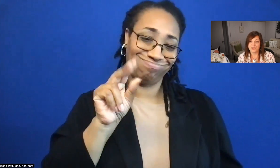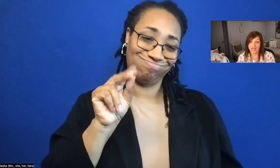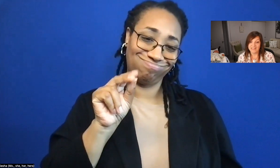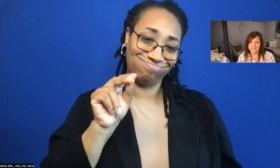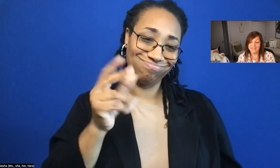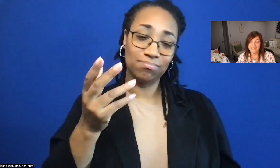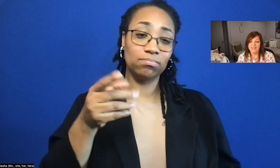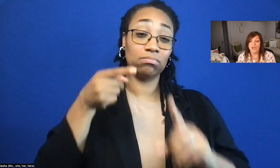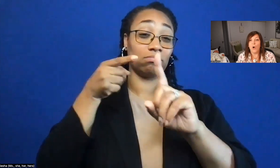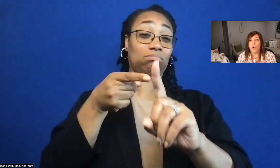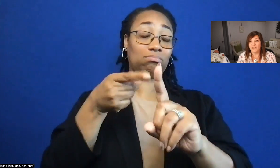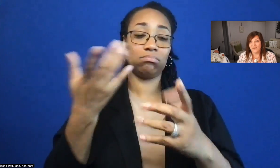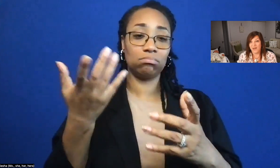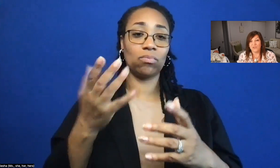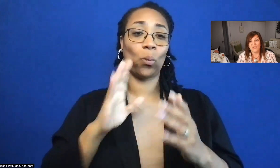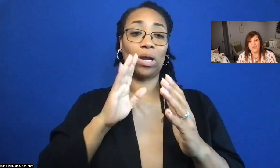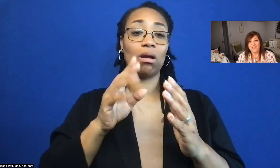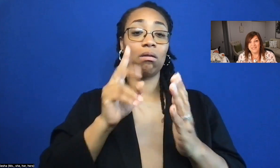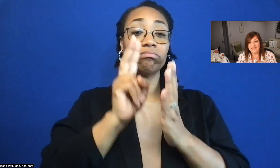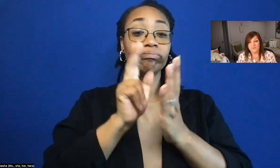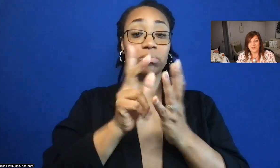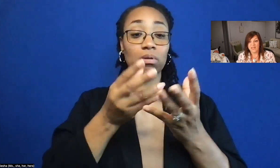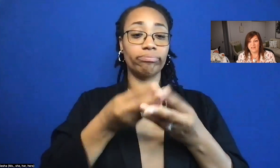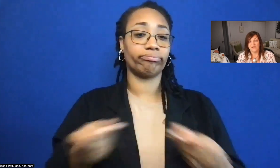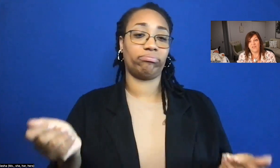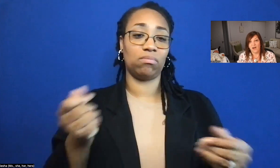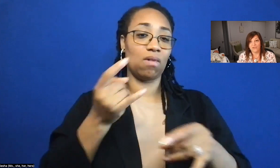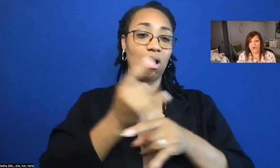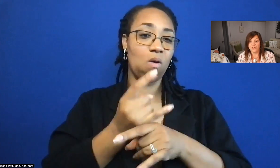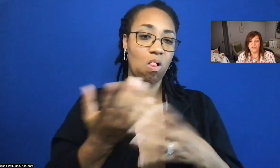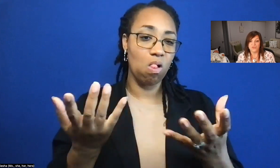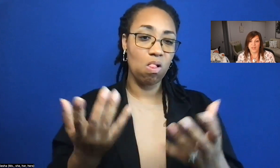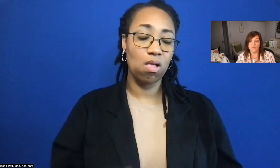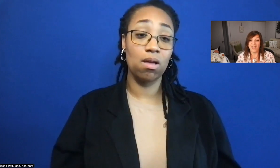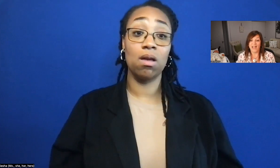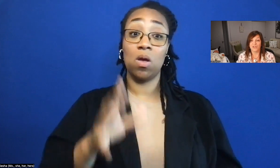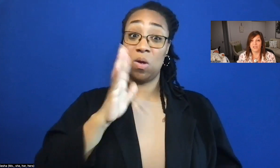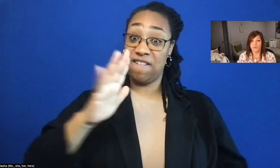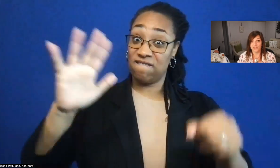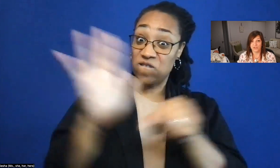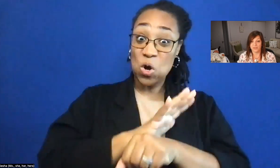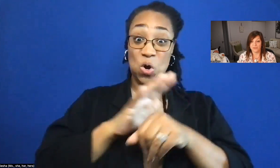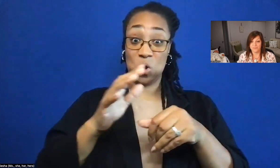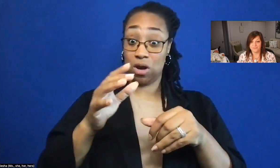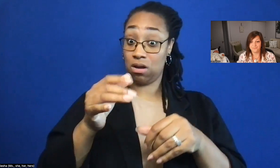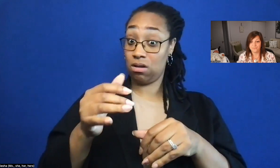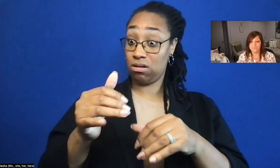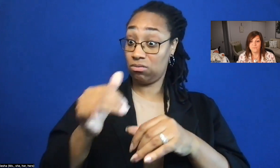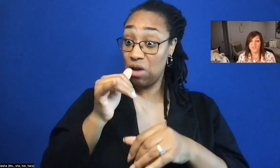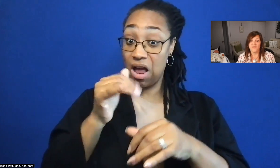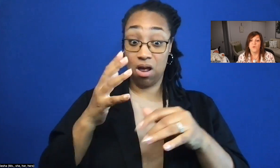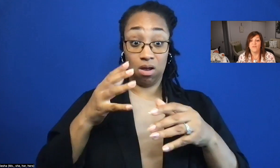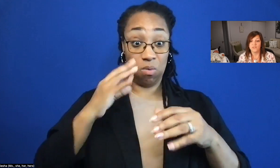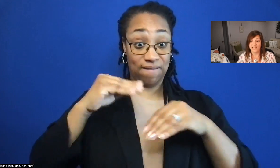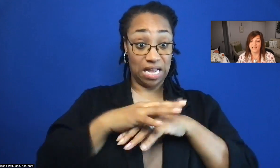clears your blood. Only about 2 to 6% of the alcohol you drink will actually reach your milk.